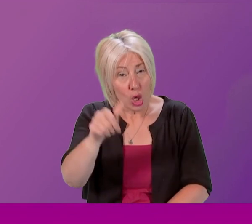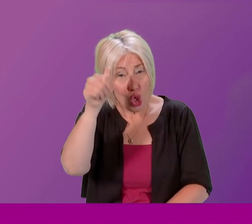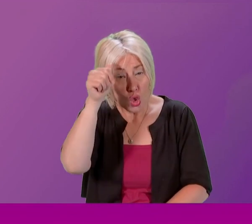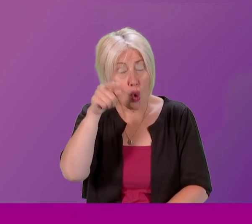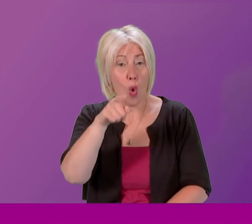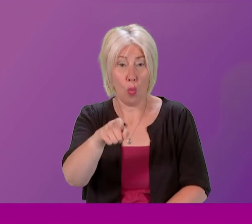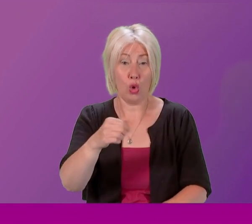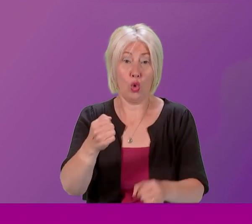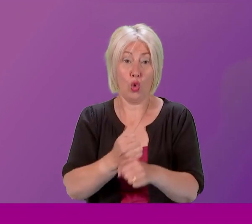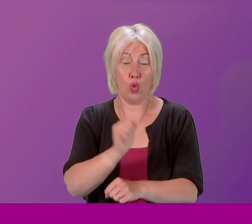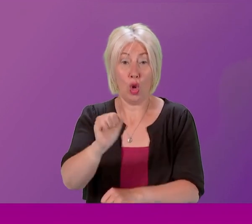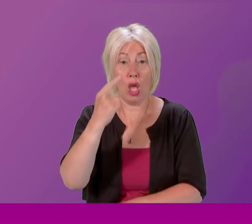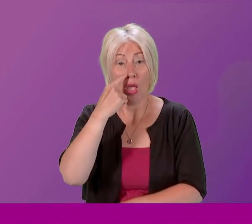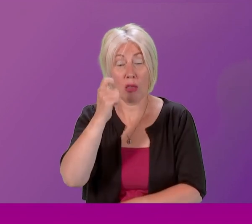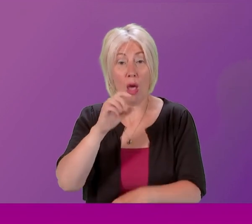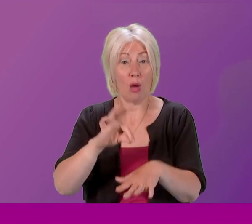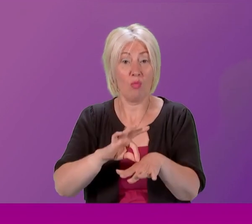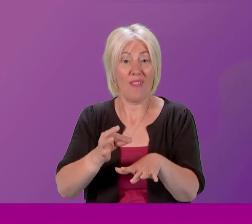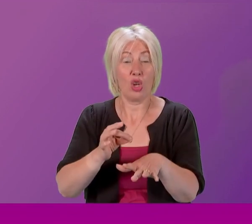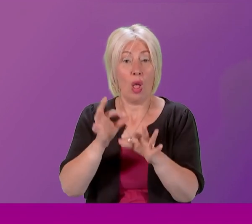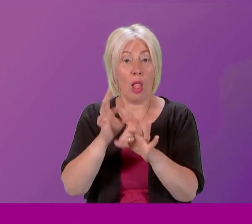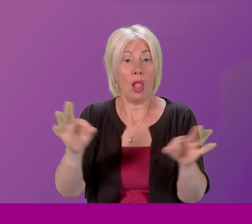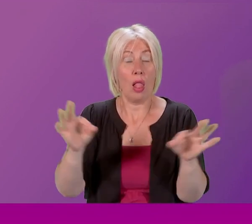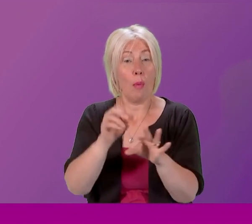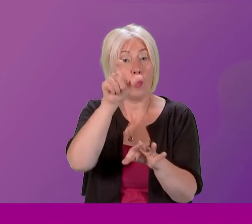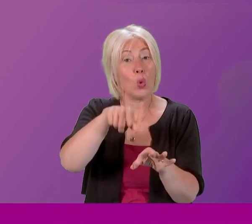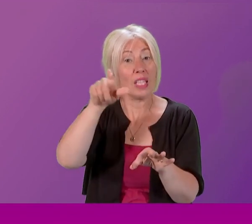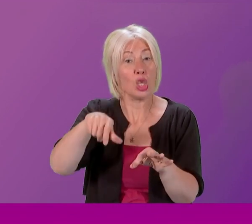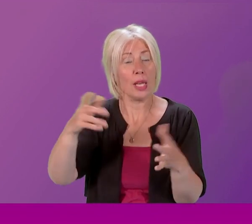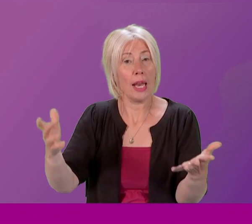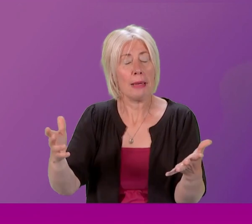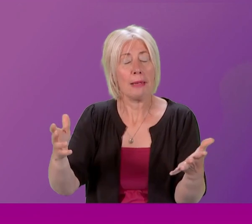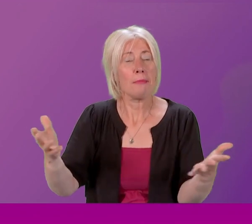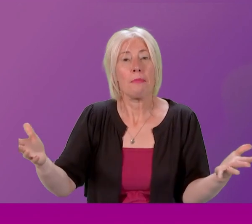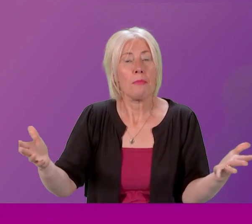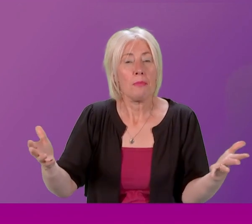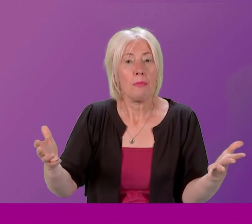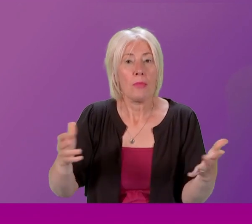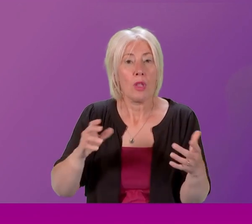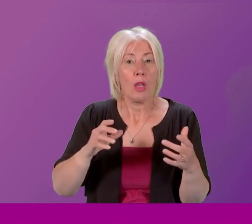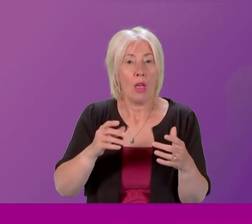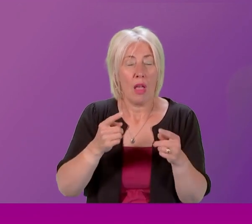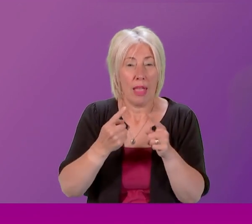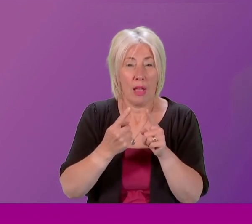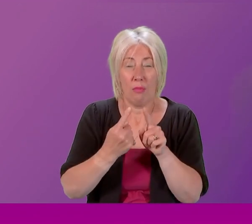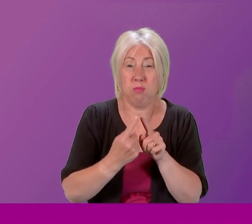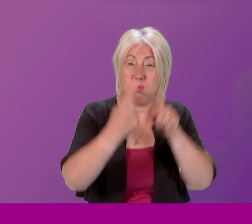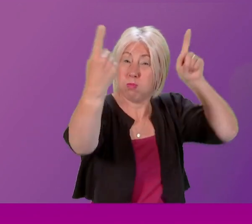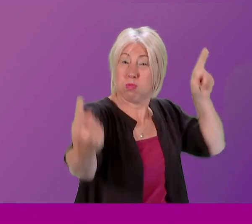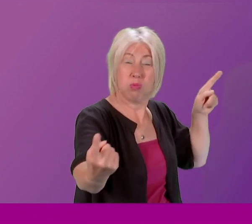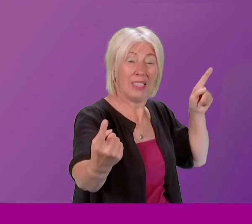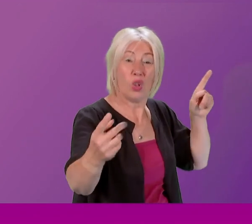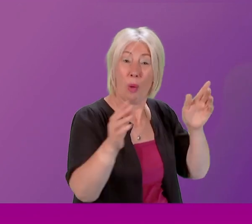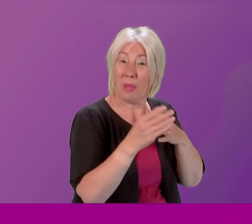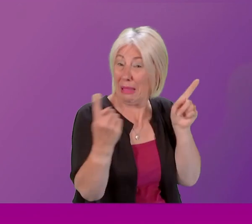you do as a young professional musician, you know, we're not far removed at all. In fact, we're probably